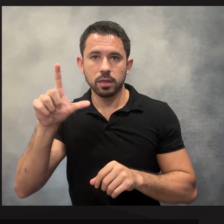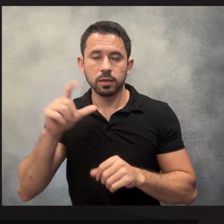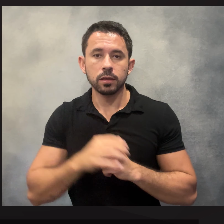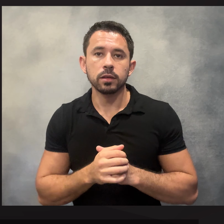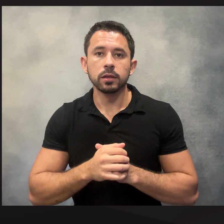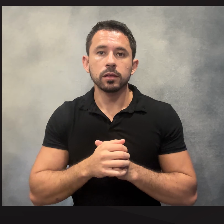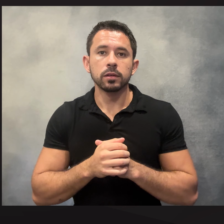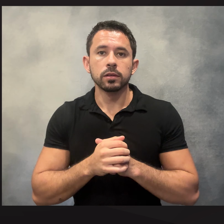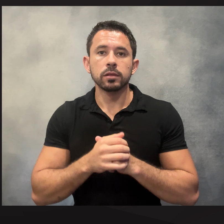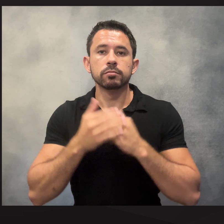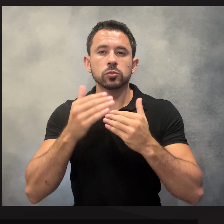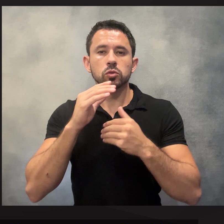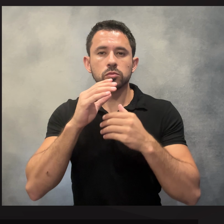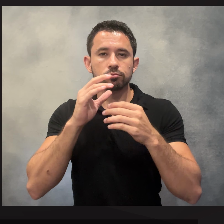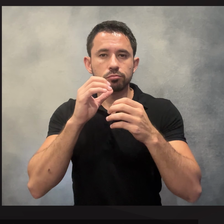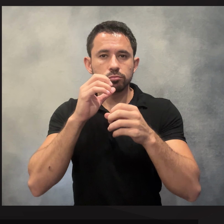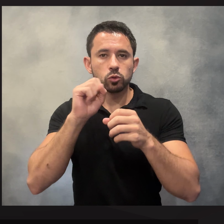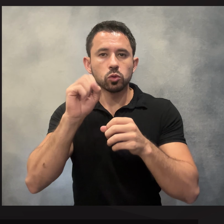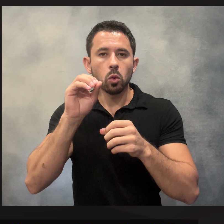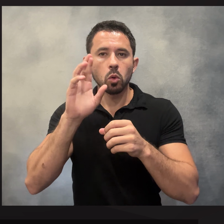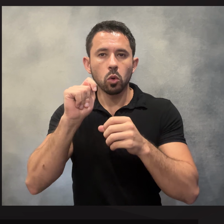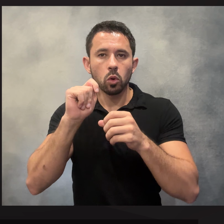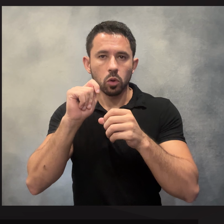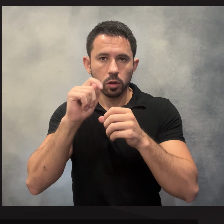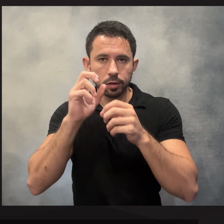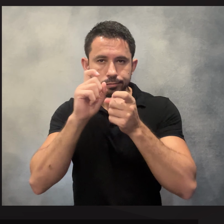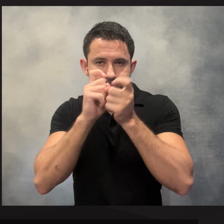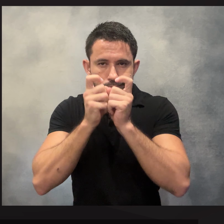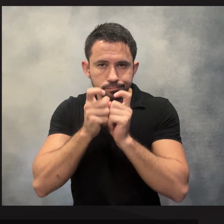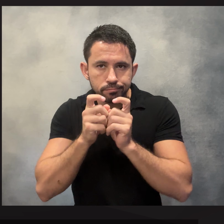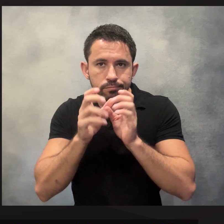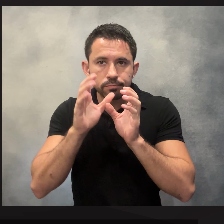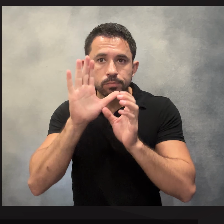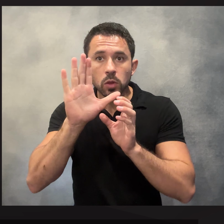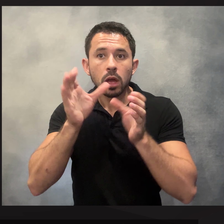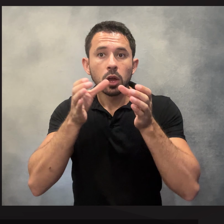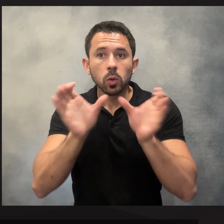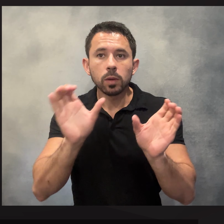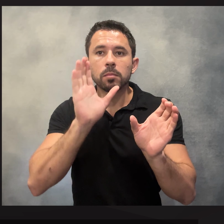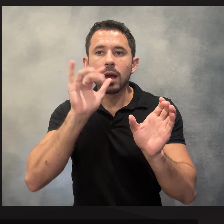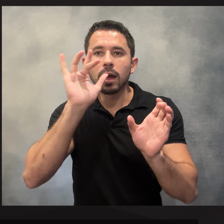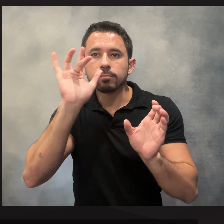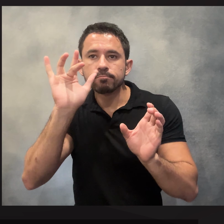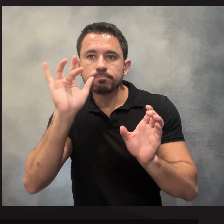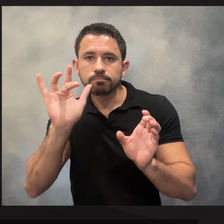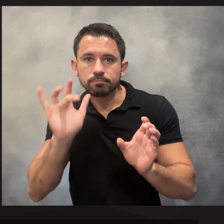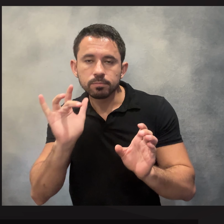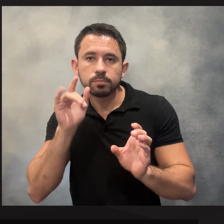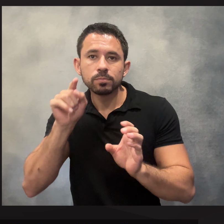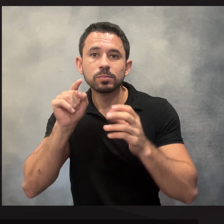Sort your aggregation by clicking the three dots on the right of the screen and opening up the menu.